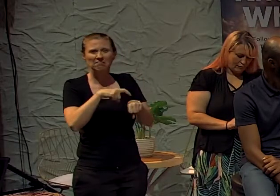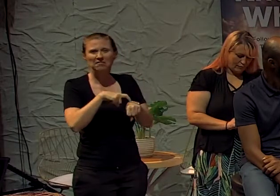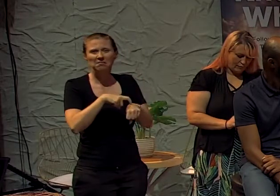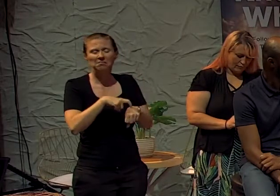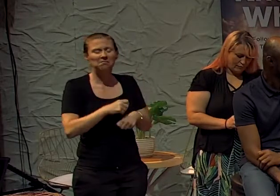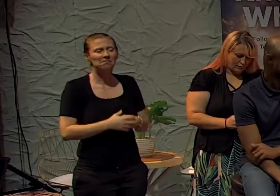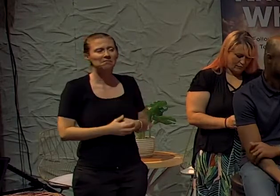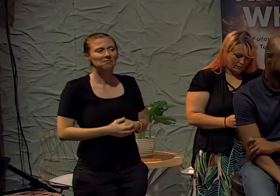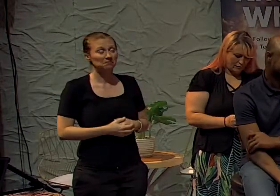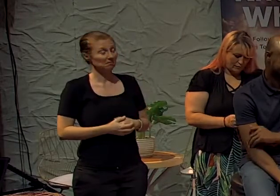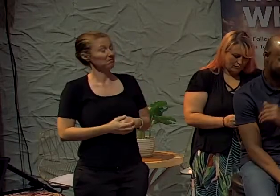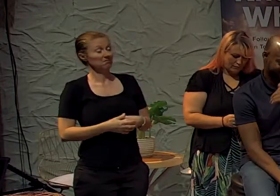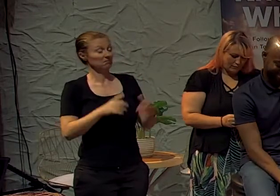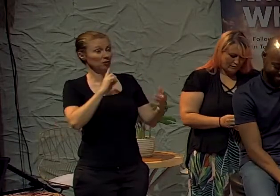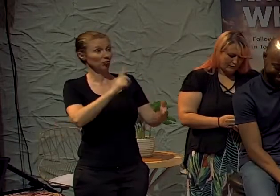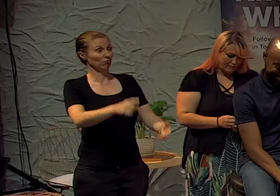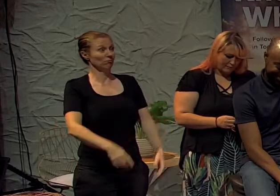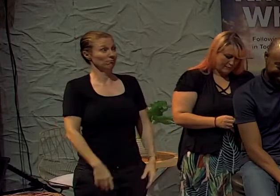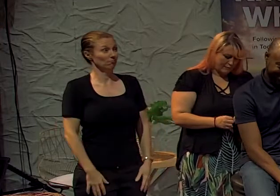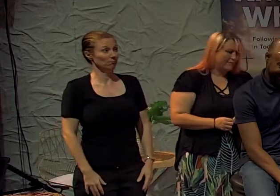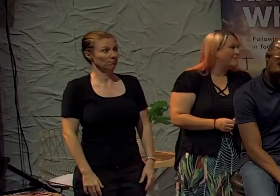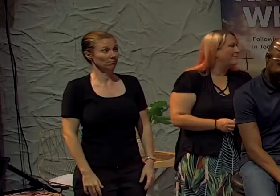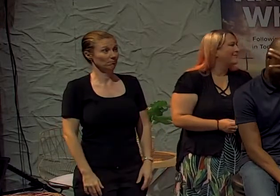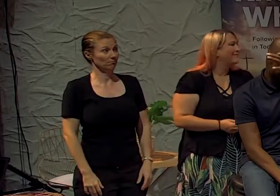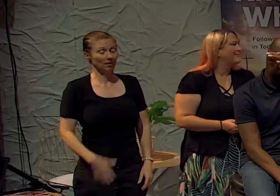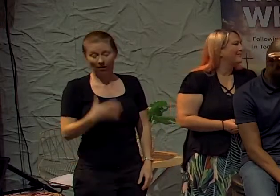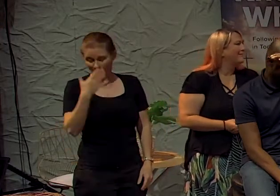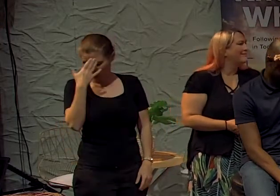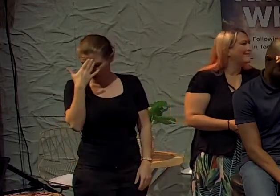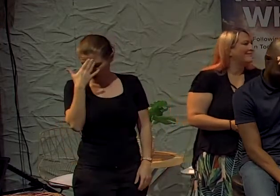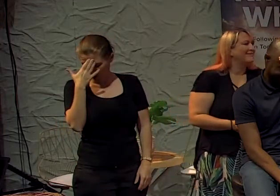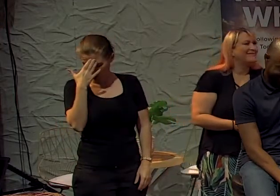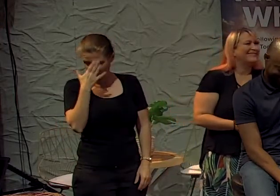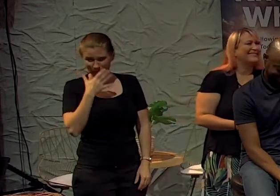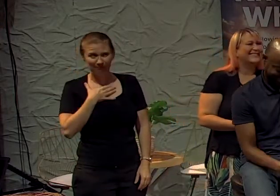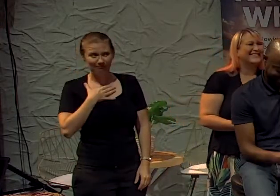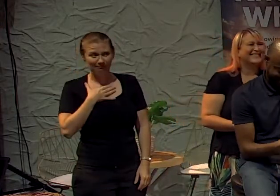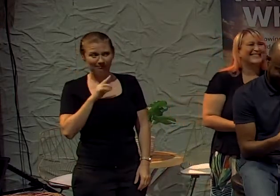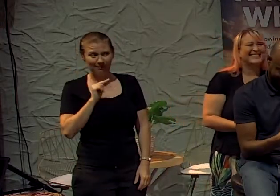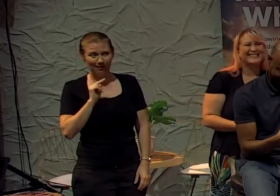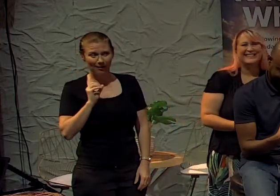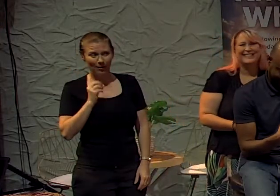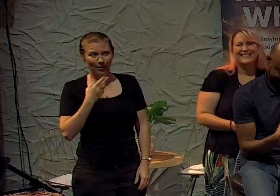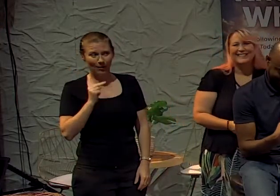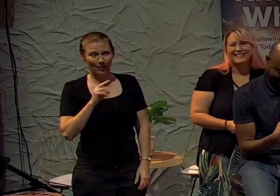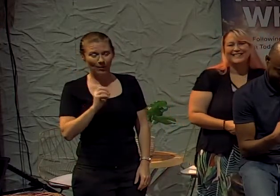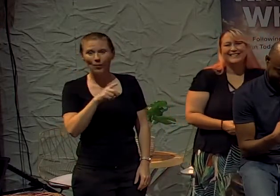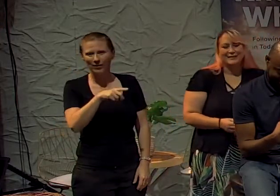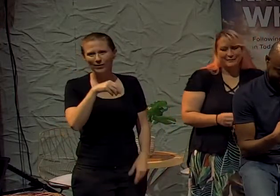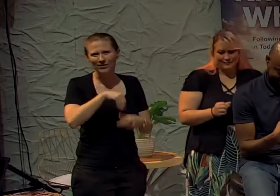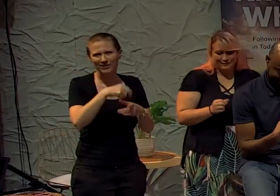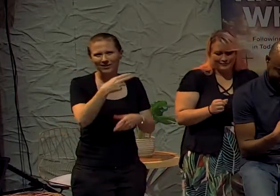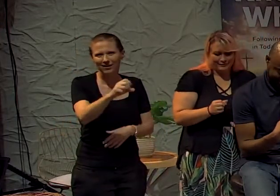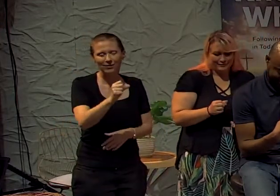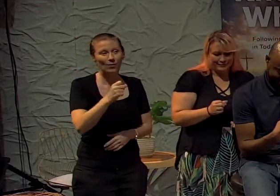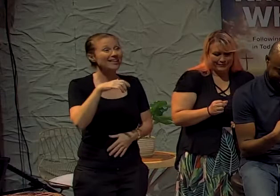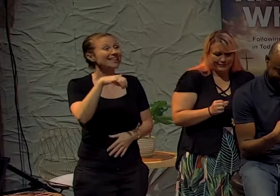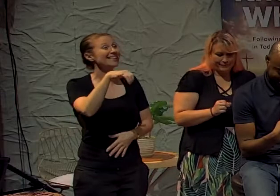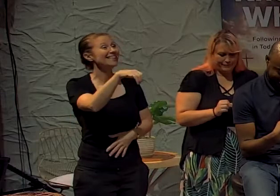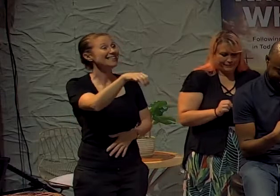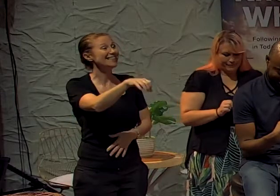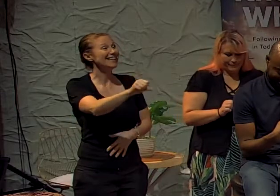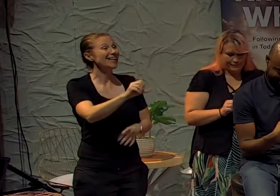And we're like, sure. And we're like, oh no. And he was in high school. We're like, yes,